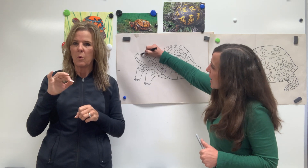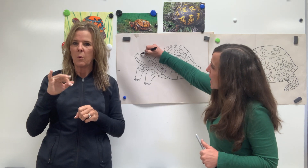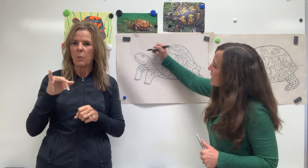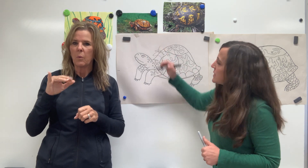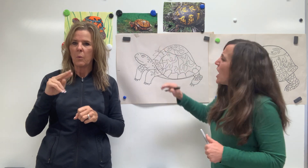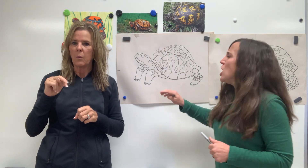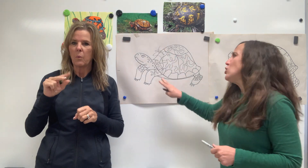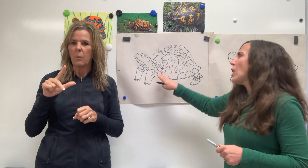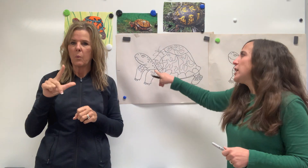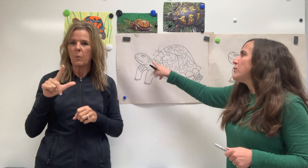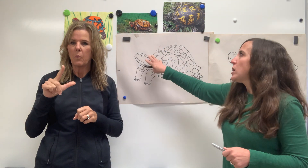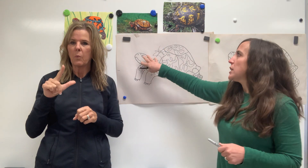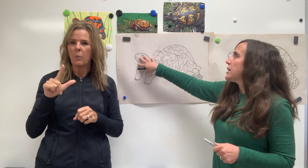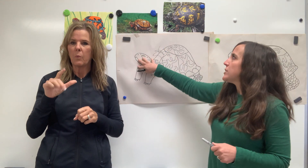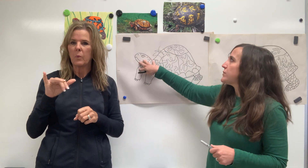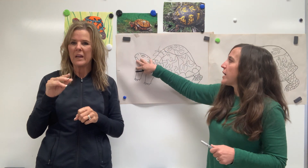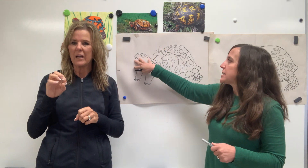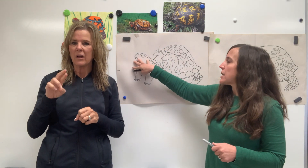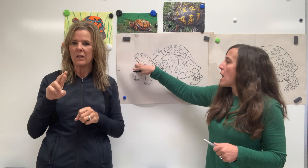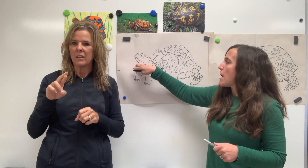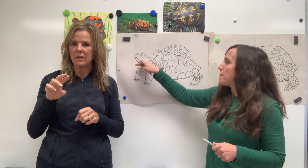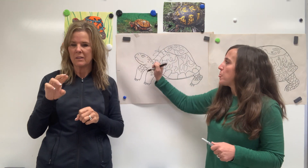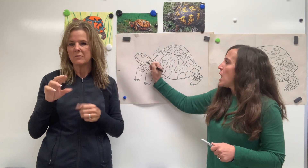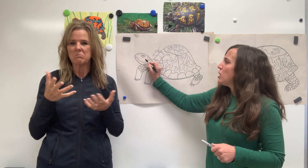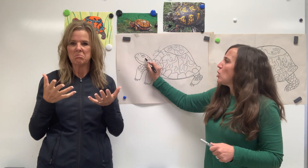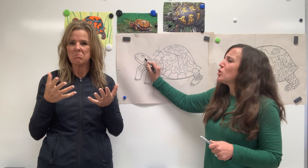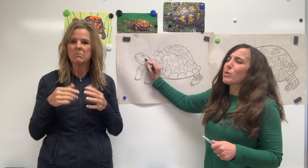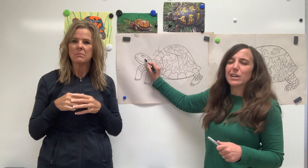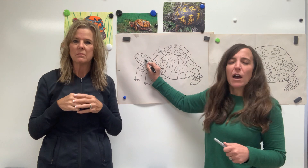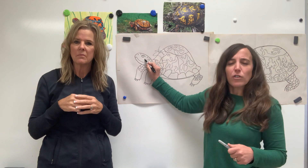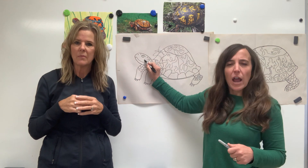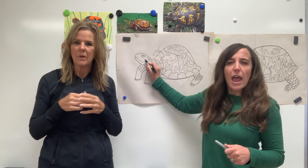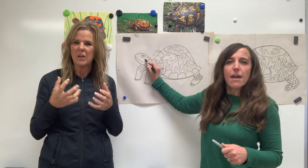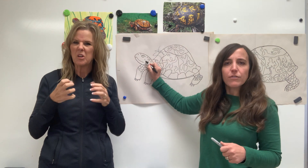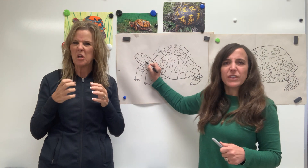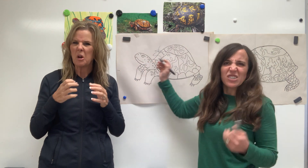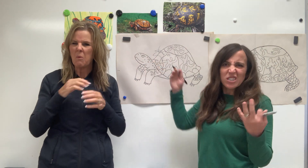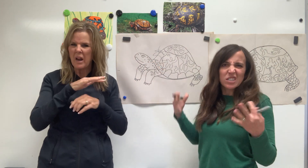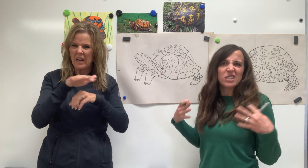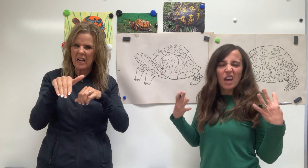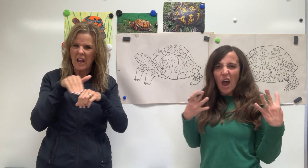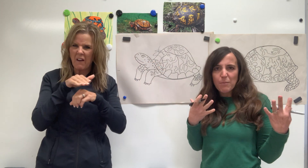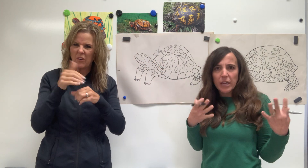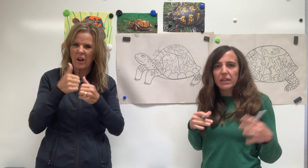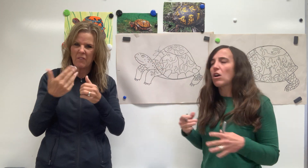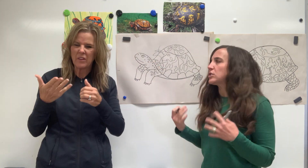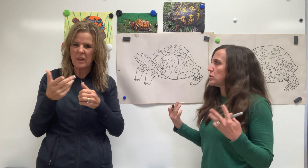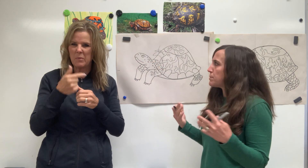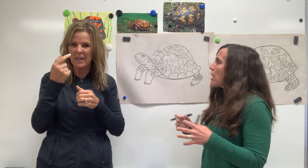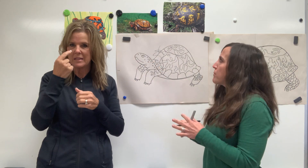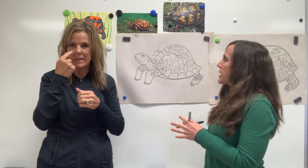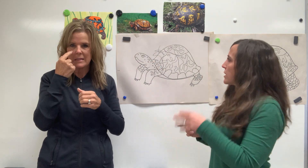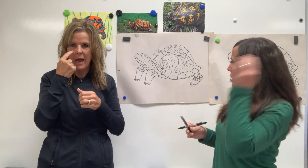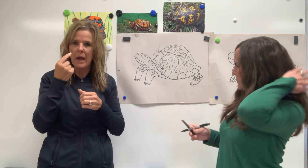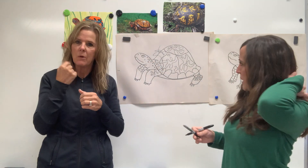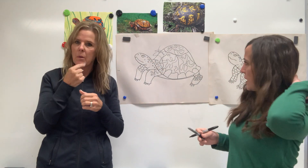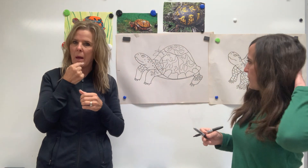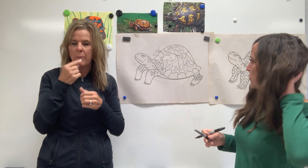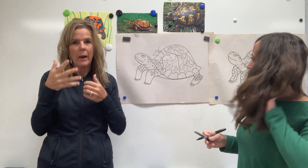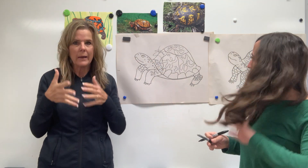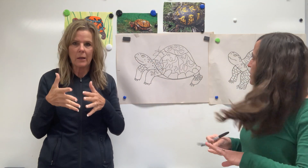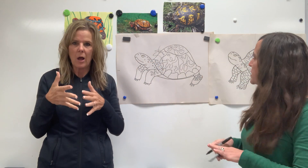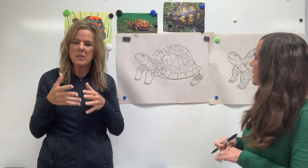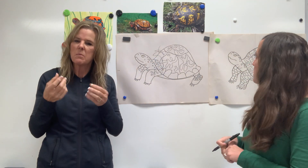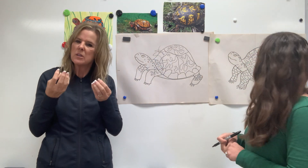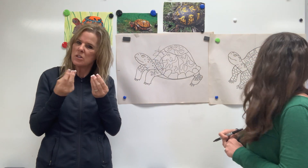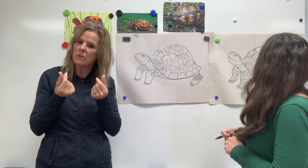his face. You kind of want to leave his face, you know, you don't want to cover everything just because his eye might get lost or his mouth might get lost. We have a